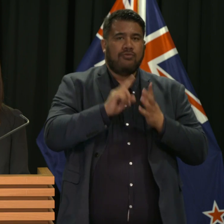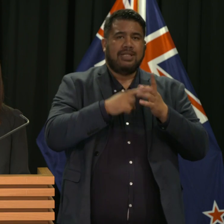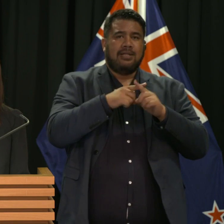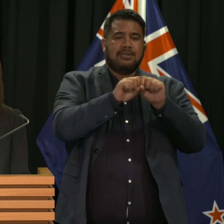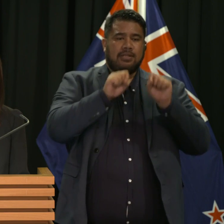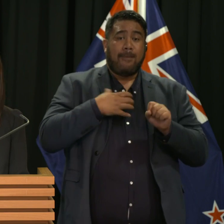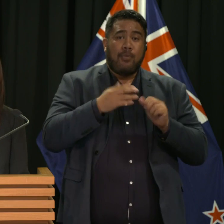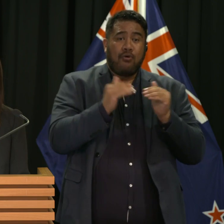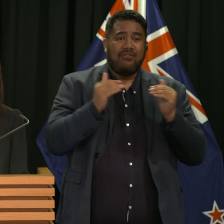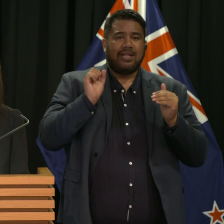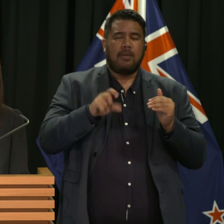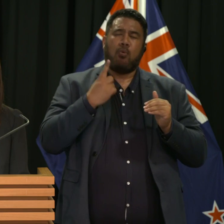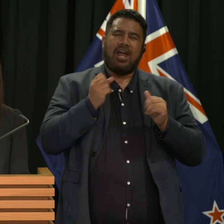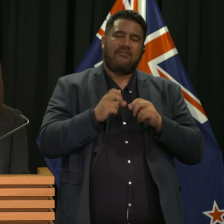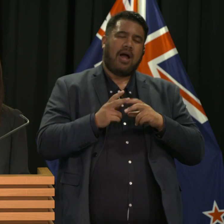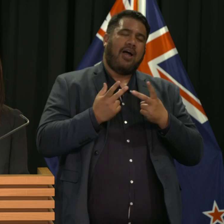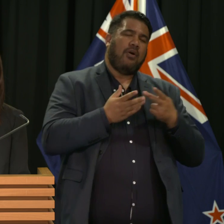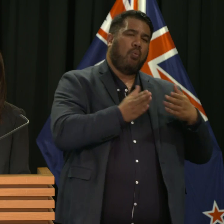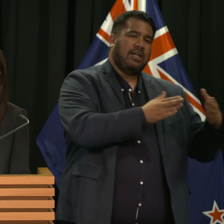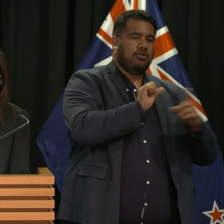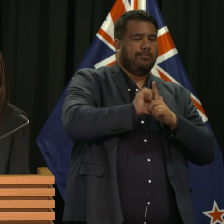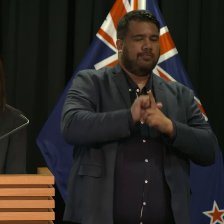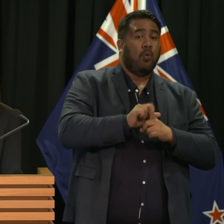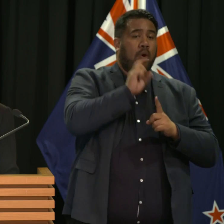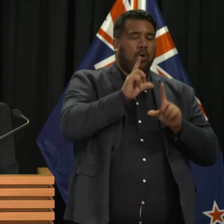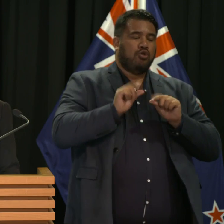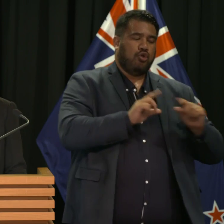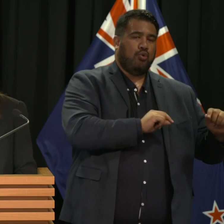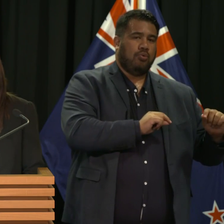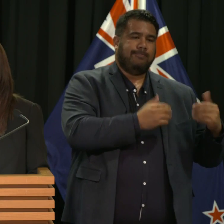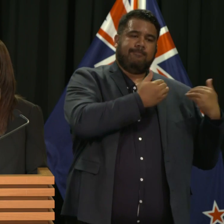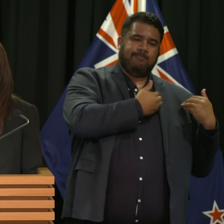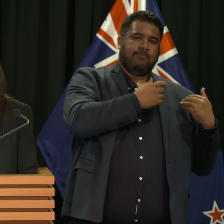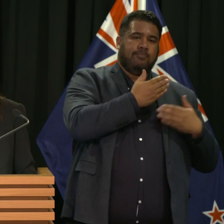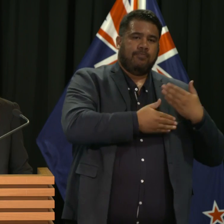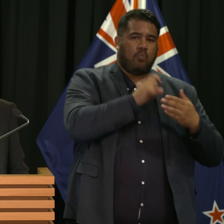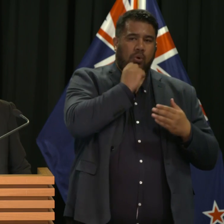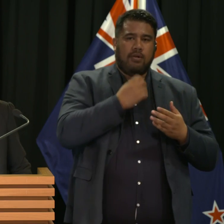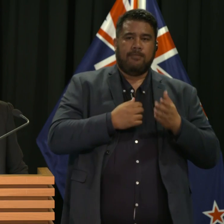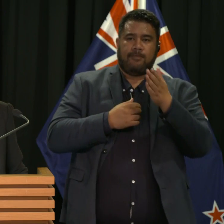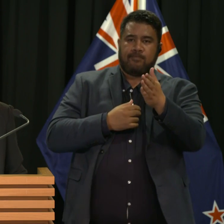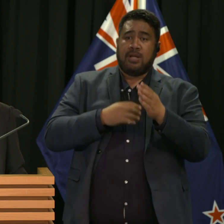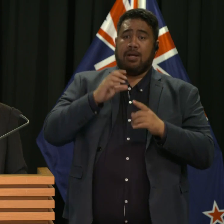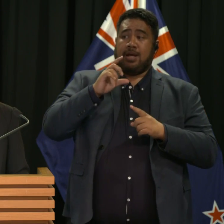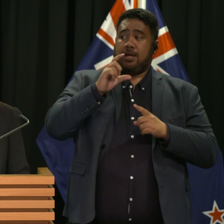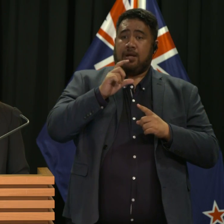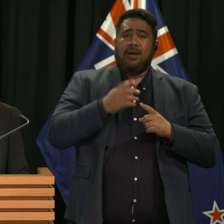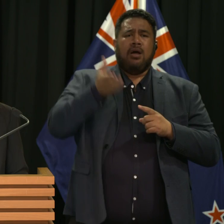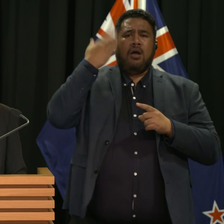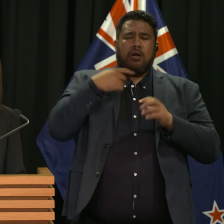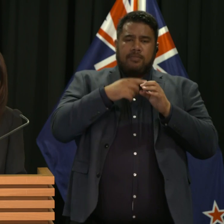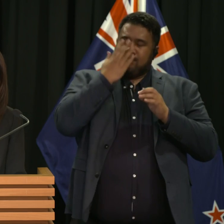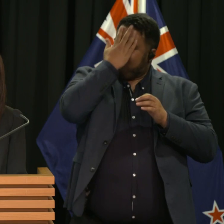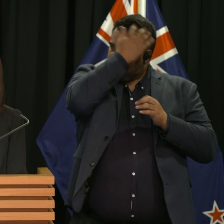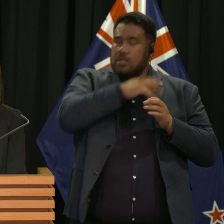system, there are other ways to do that, and we are pursuing those. So in terms of the practicality, we polled on capital Yes.